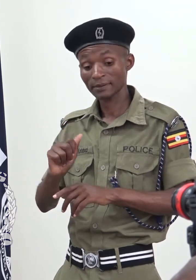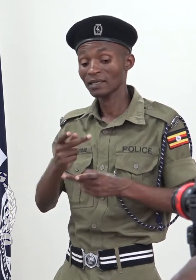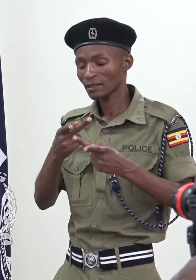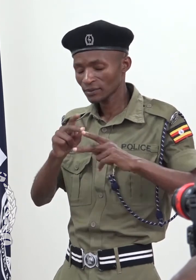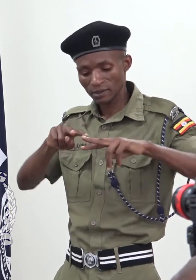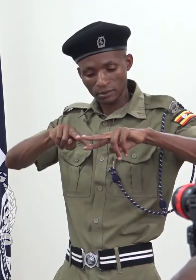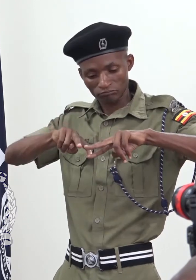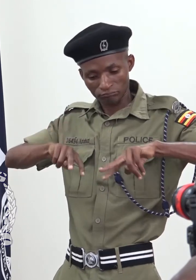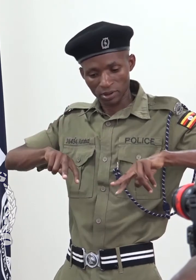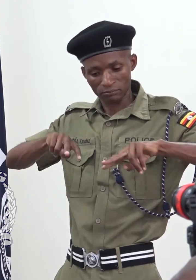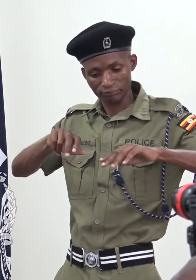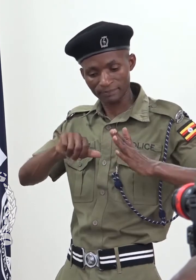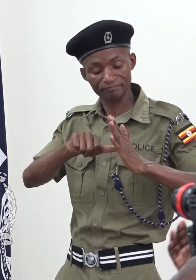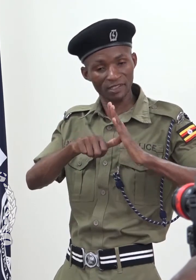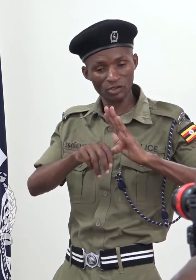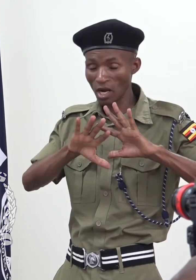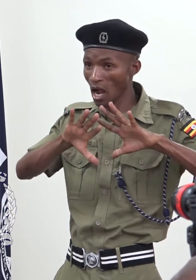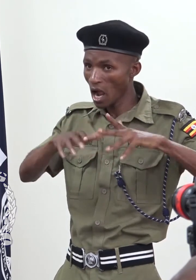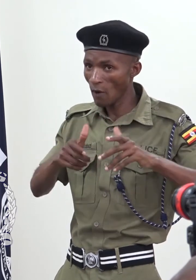those circumstances under which a plumber